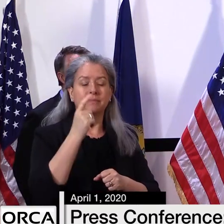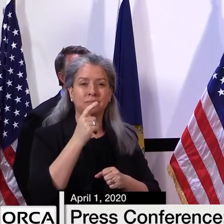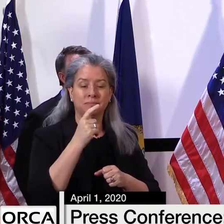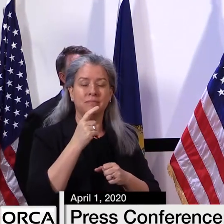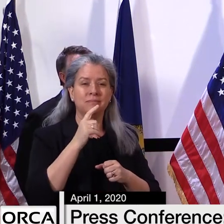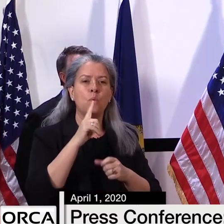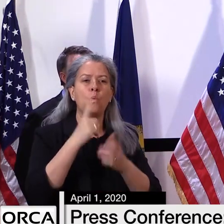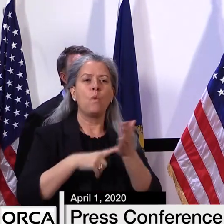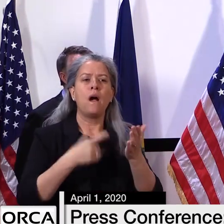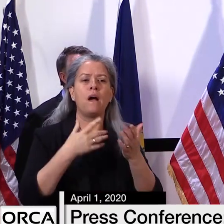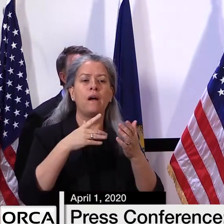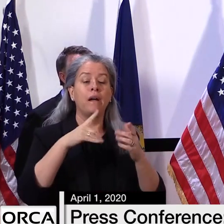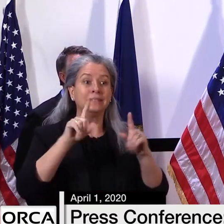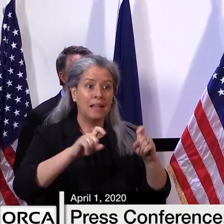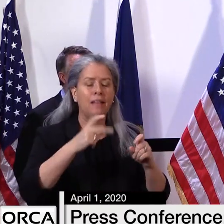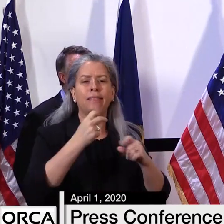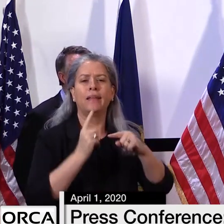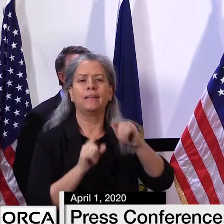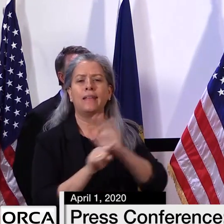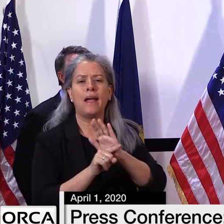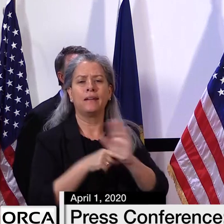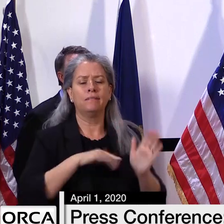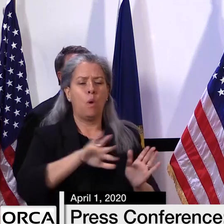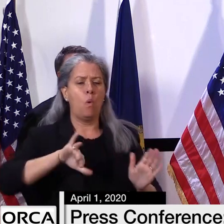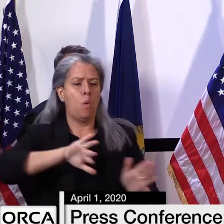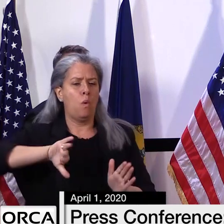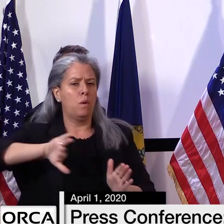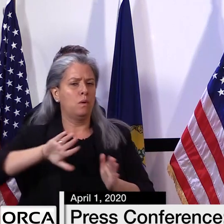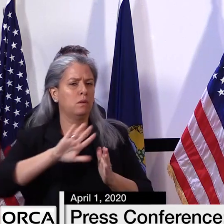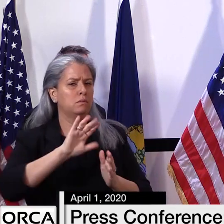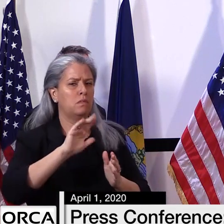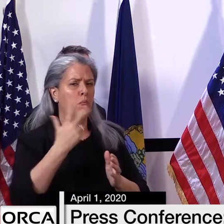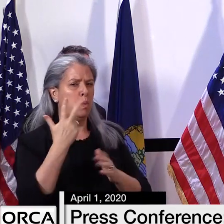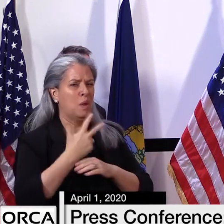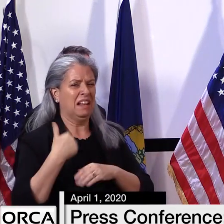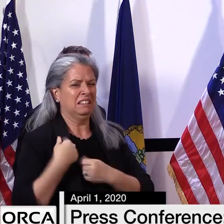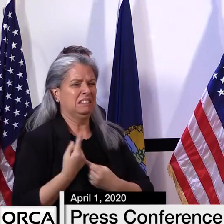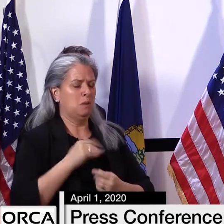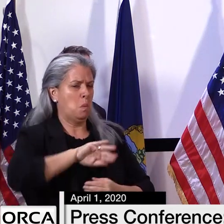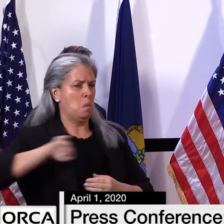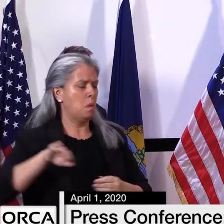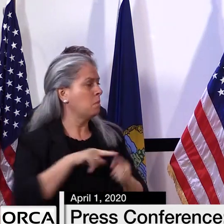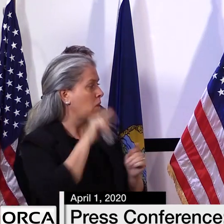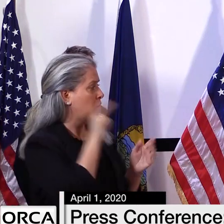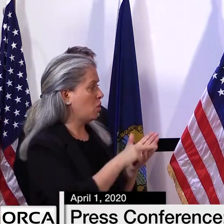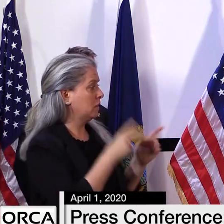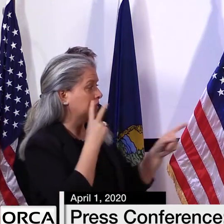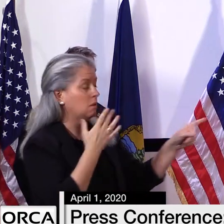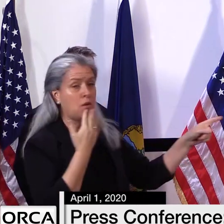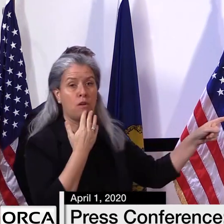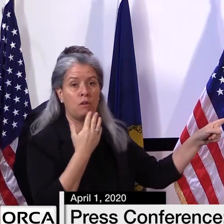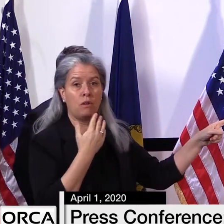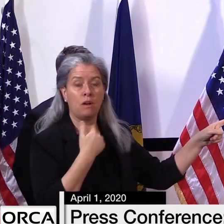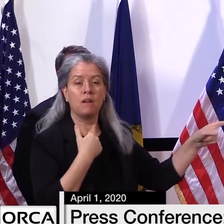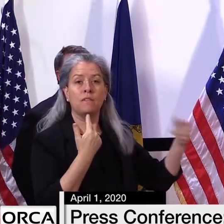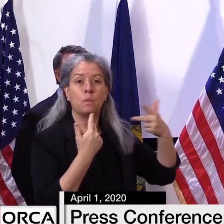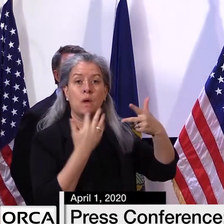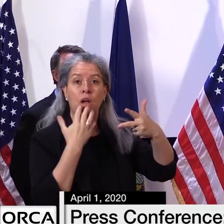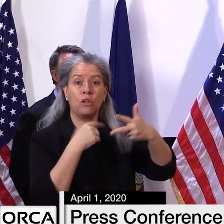been sent to the lab, and just look at these bars, the gray and magenta